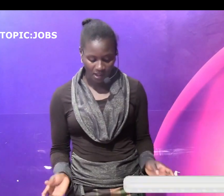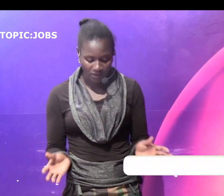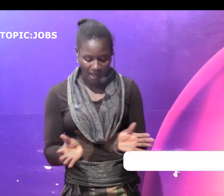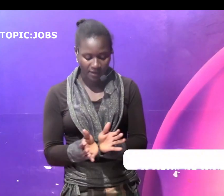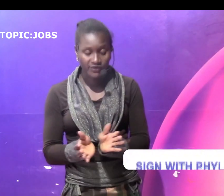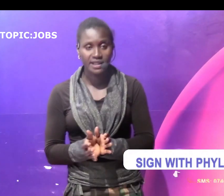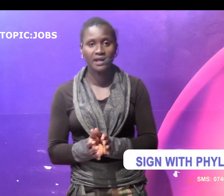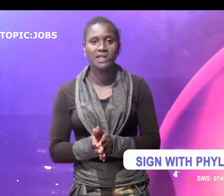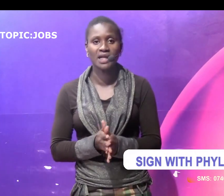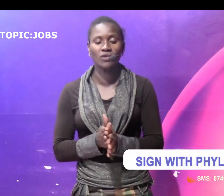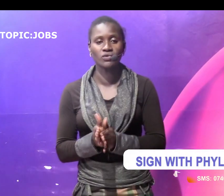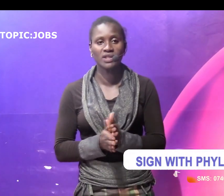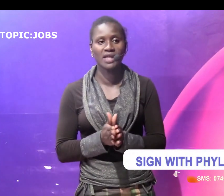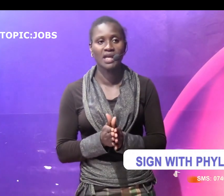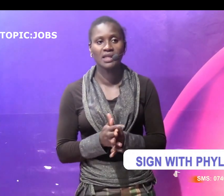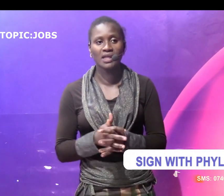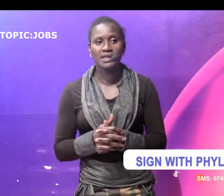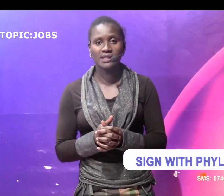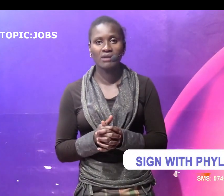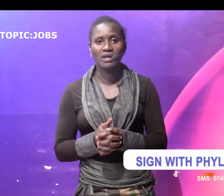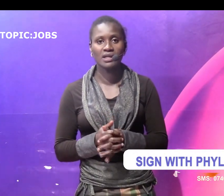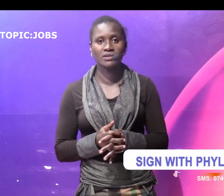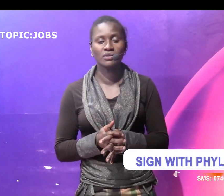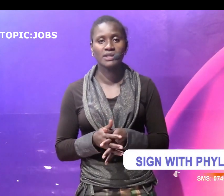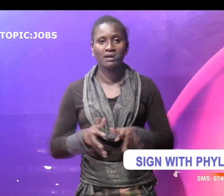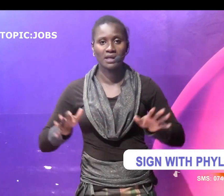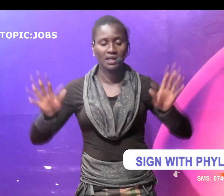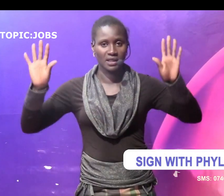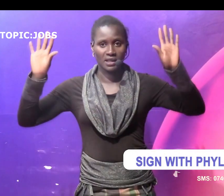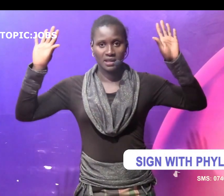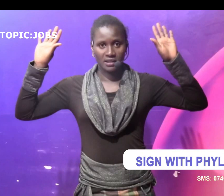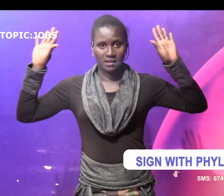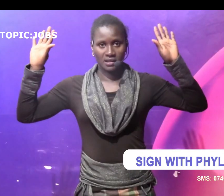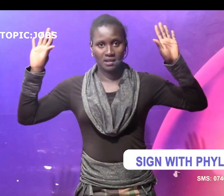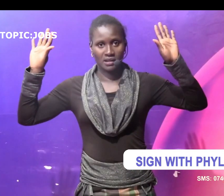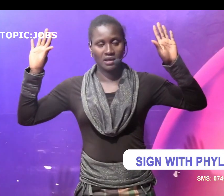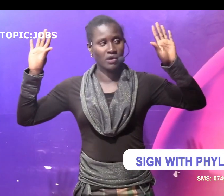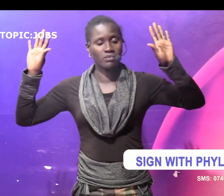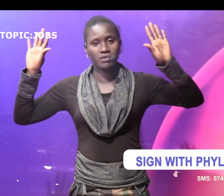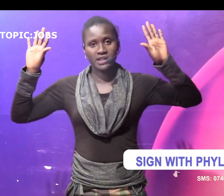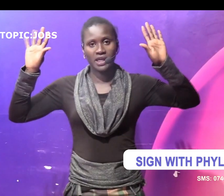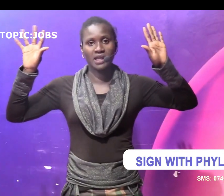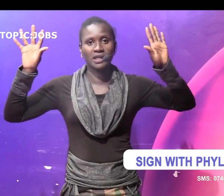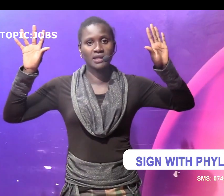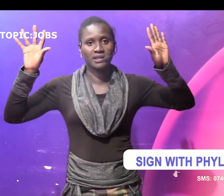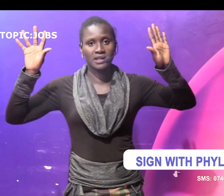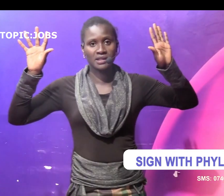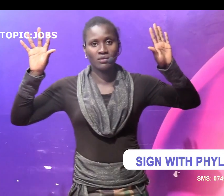have surrender. How do we sign surrender? So surrender, the way people surrender is just the way